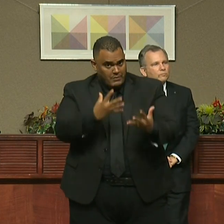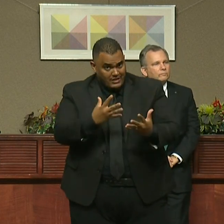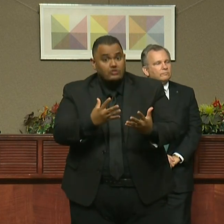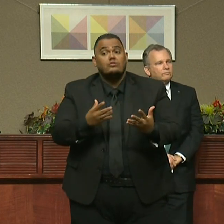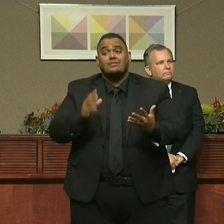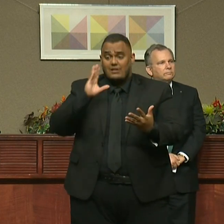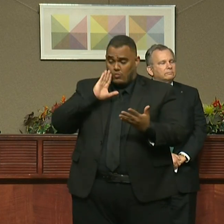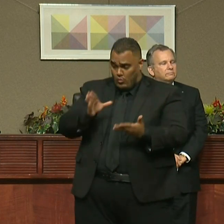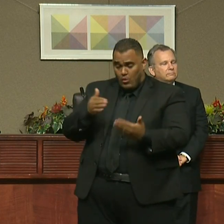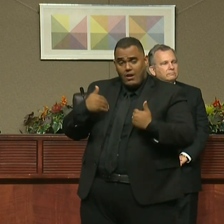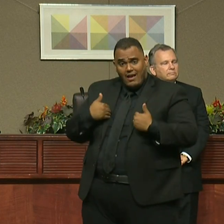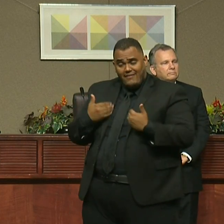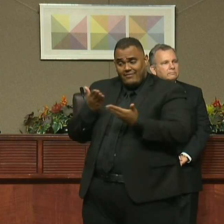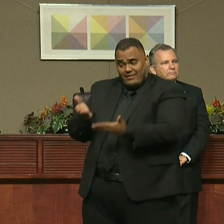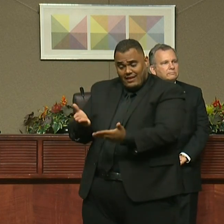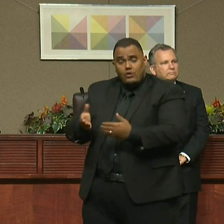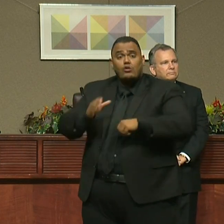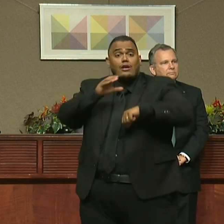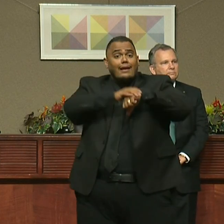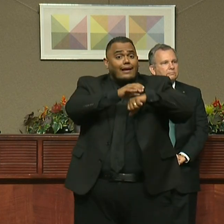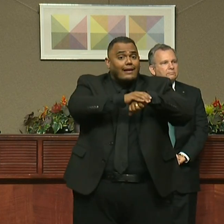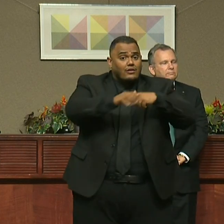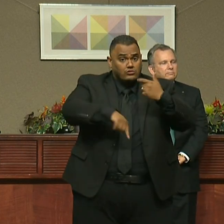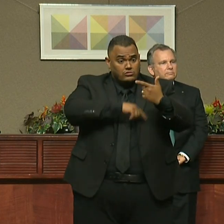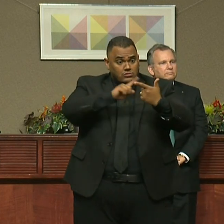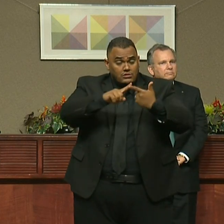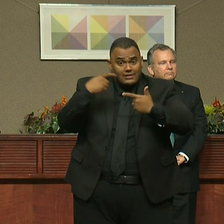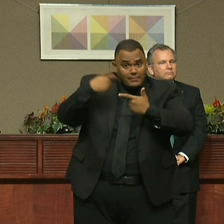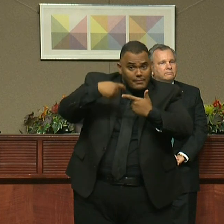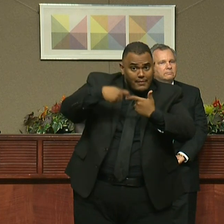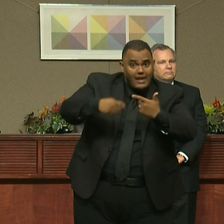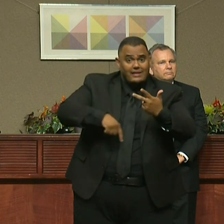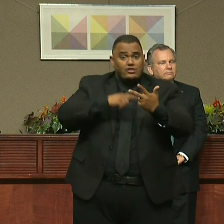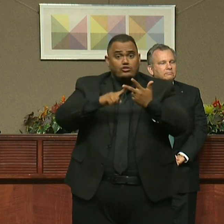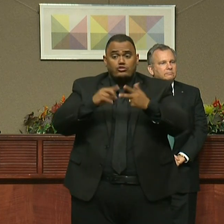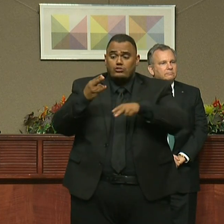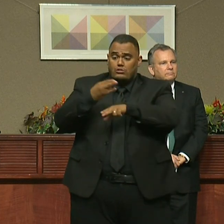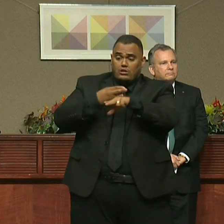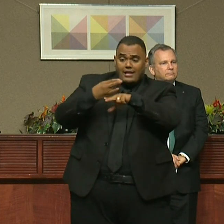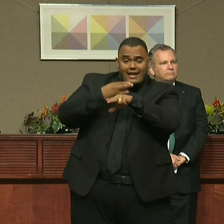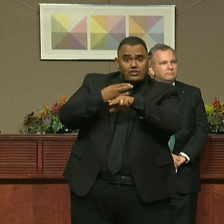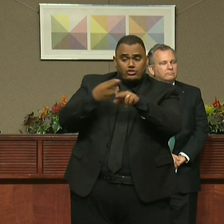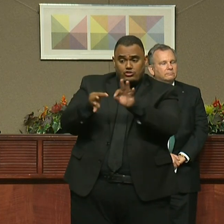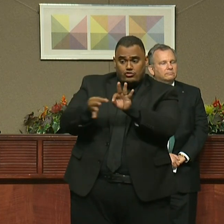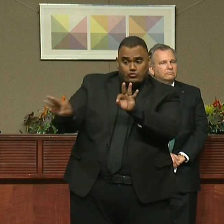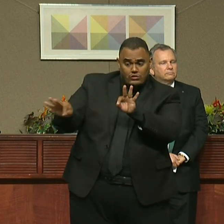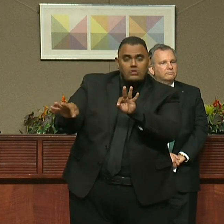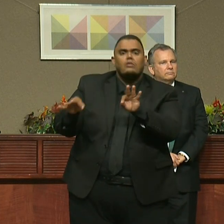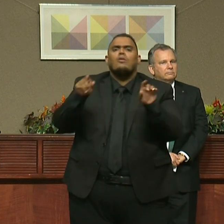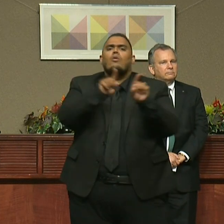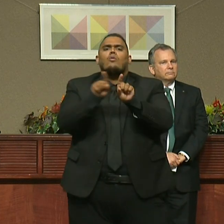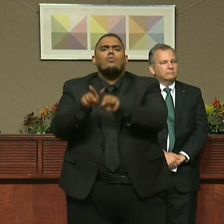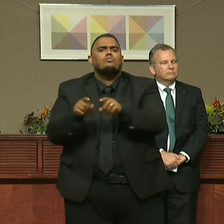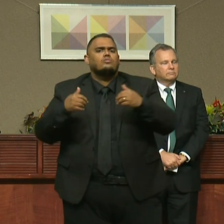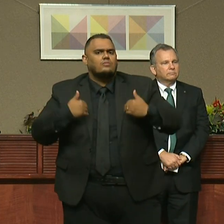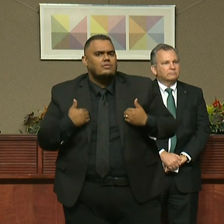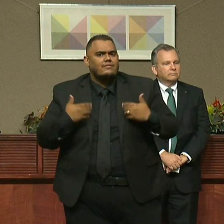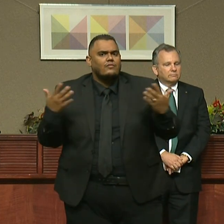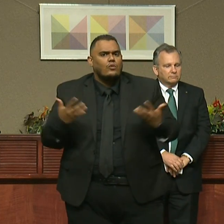English, Spanish, and Haitian Creole. We also have videos produced by Orange TV that